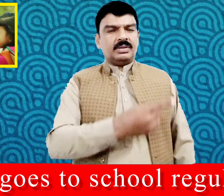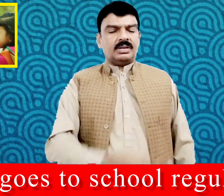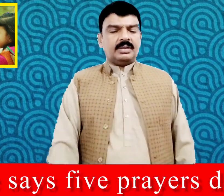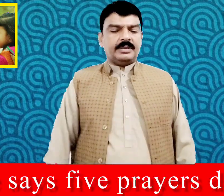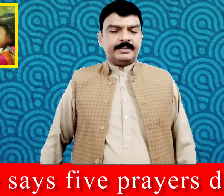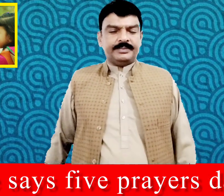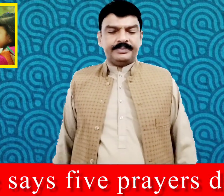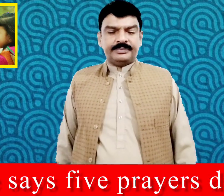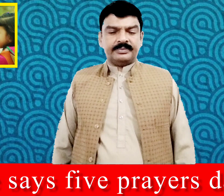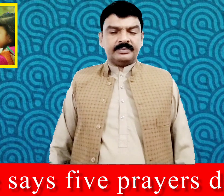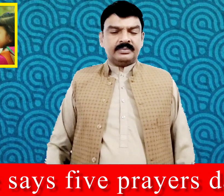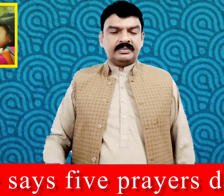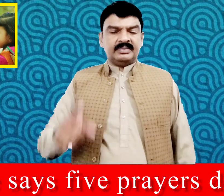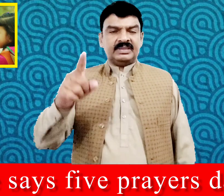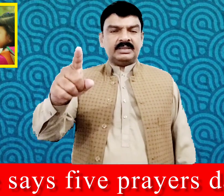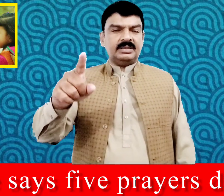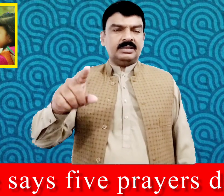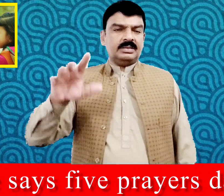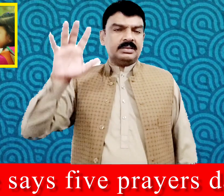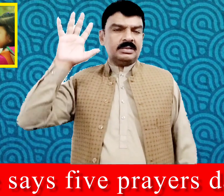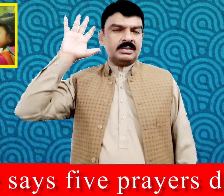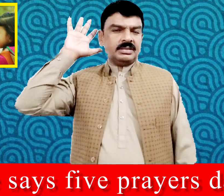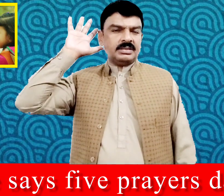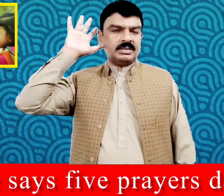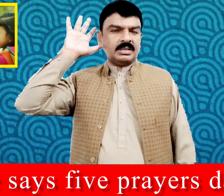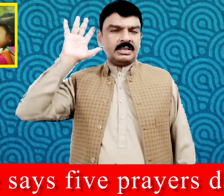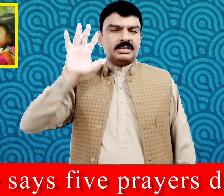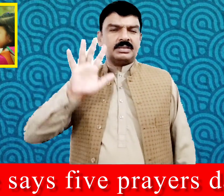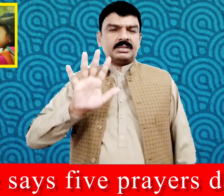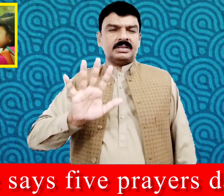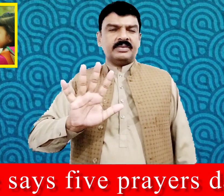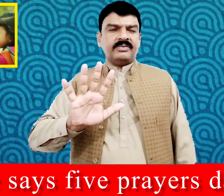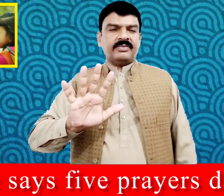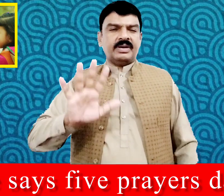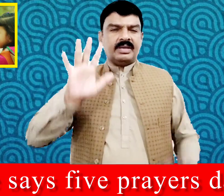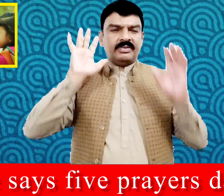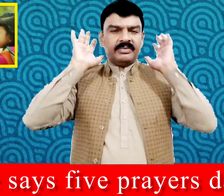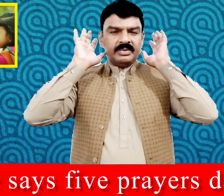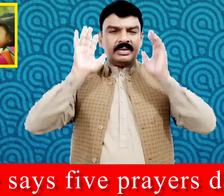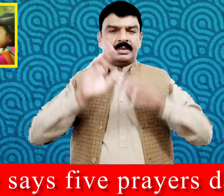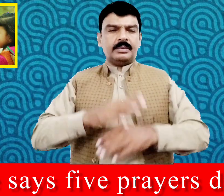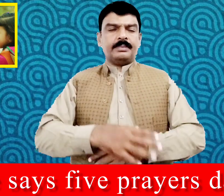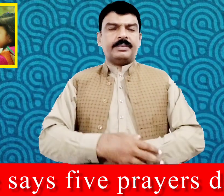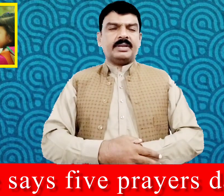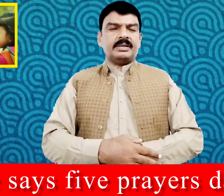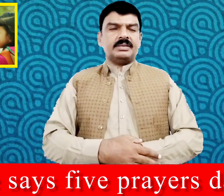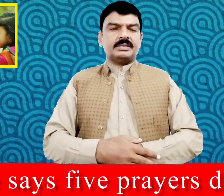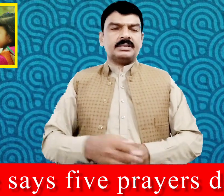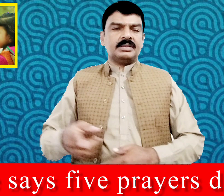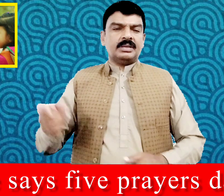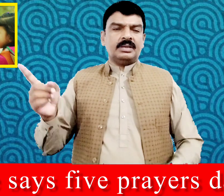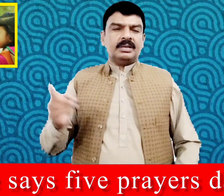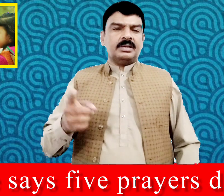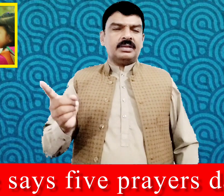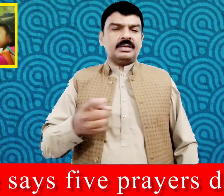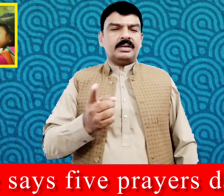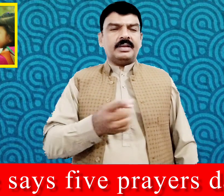regularly. He says 5 prayers